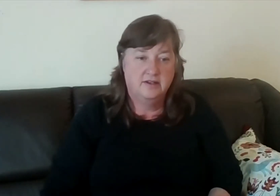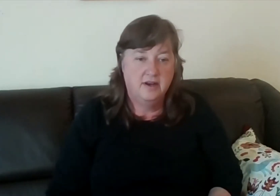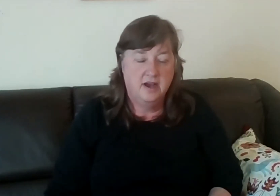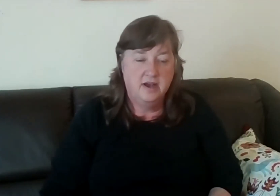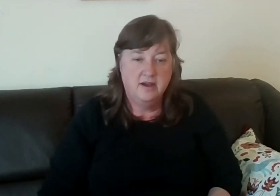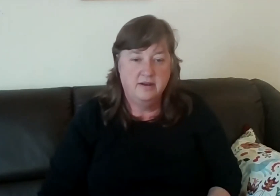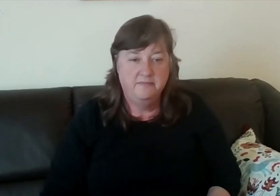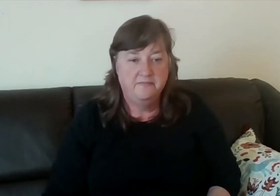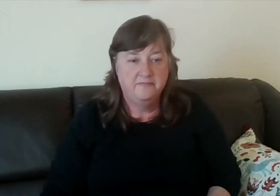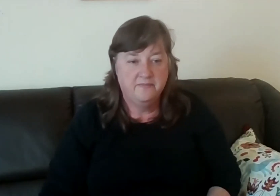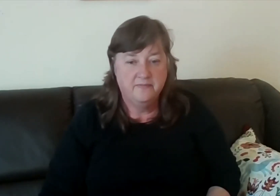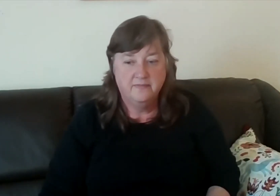I